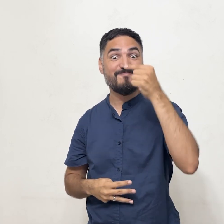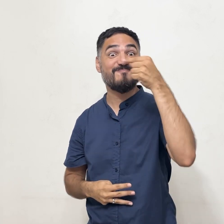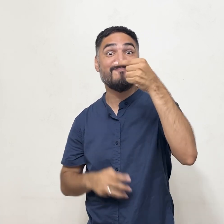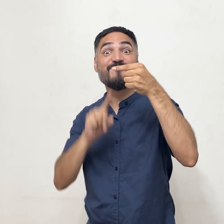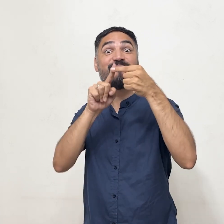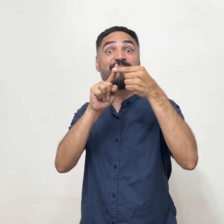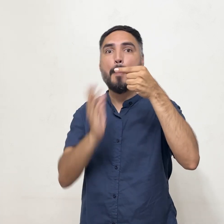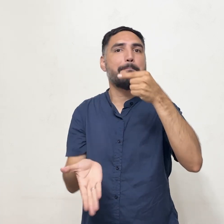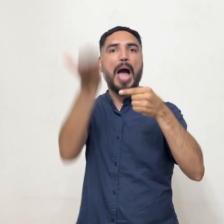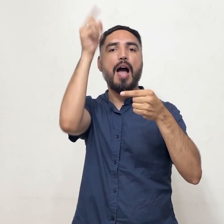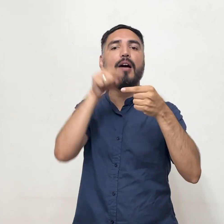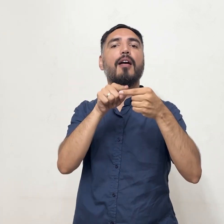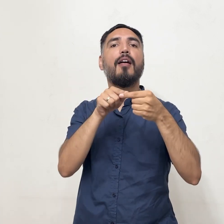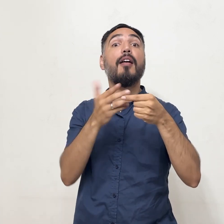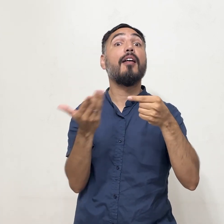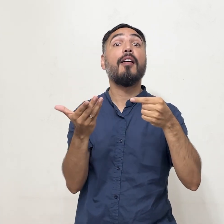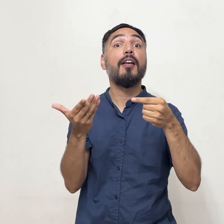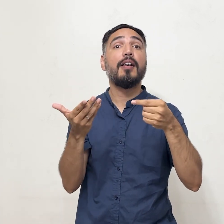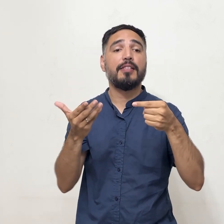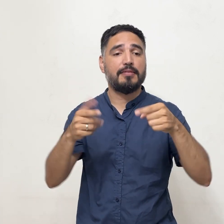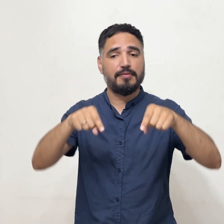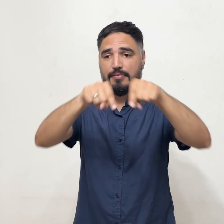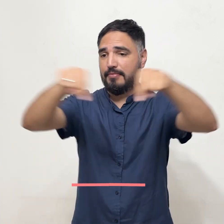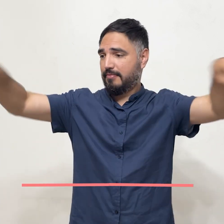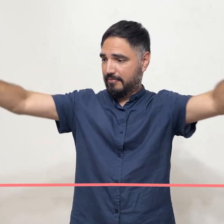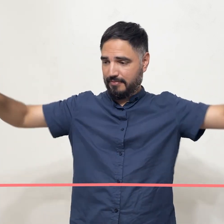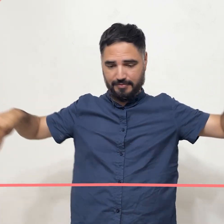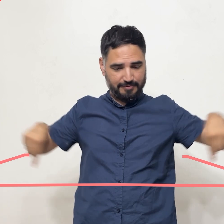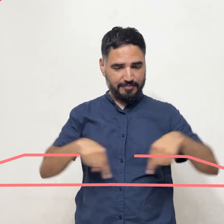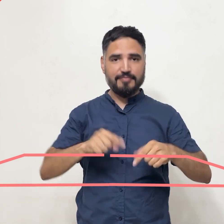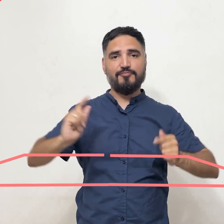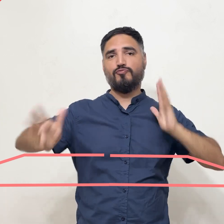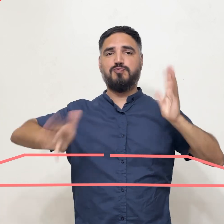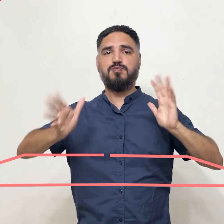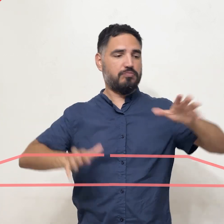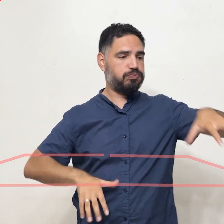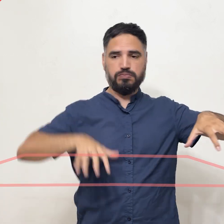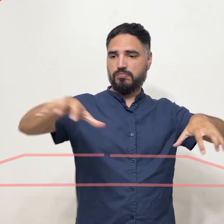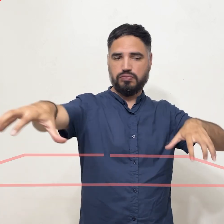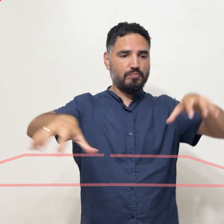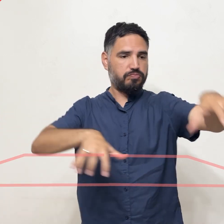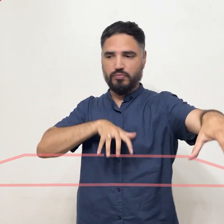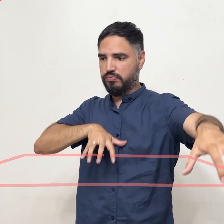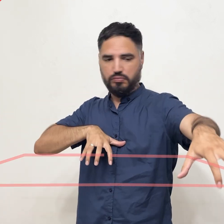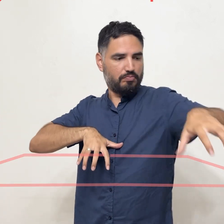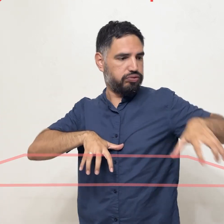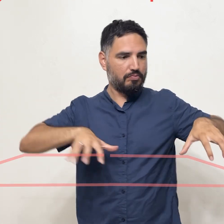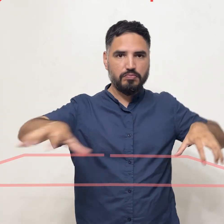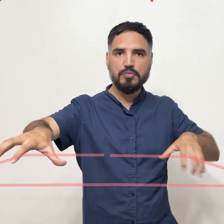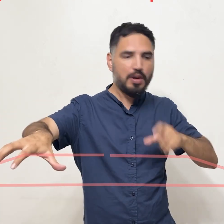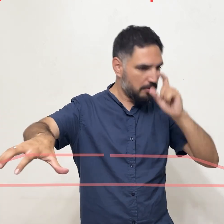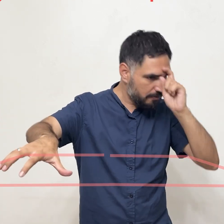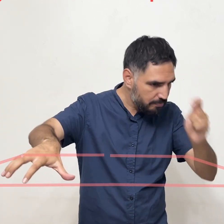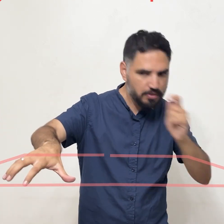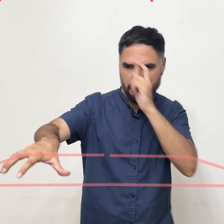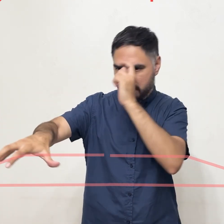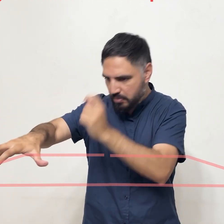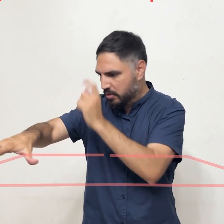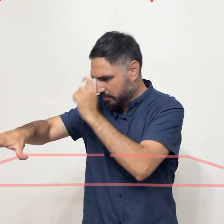three structures mentioned were on a lower level, and above them something stands out: the grammar of space or